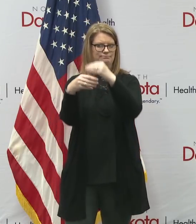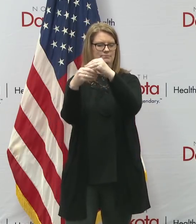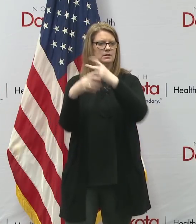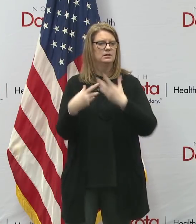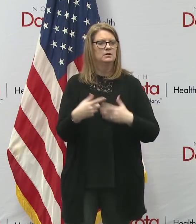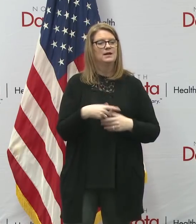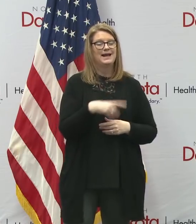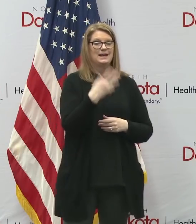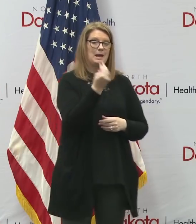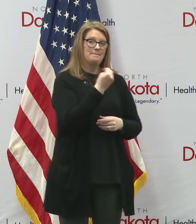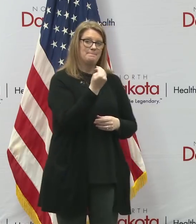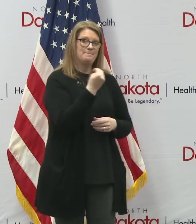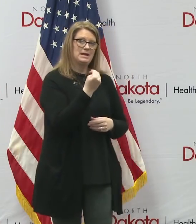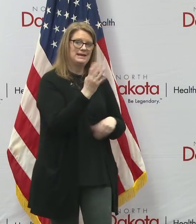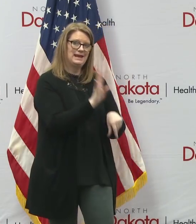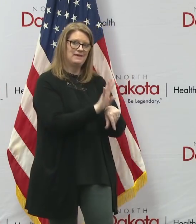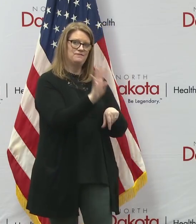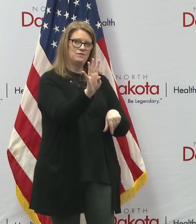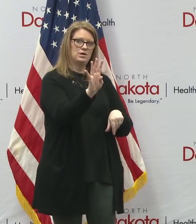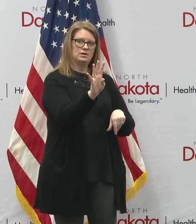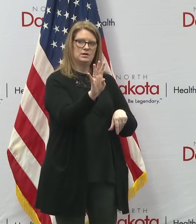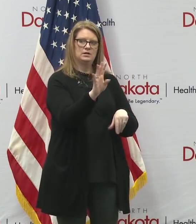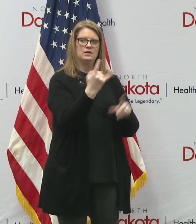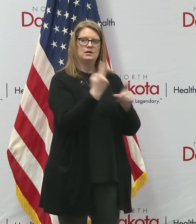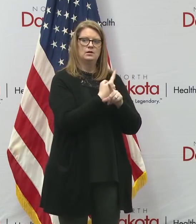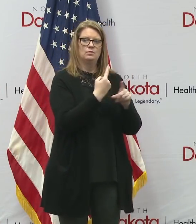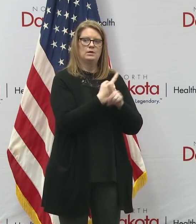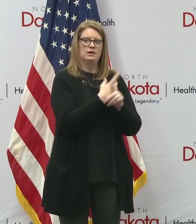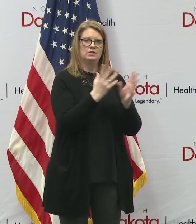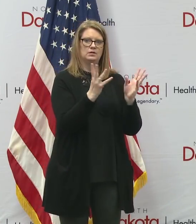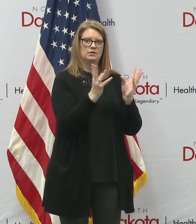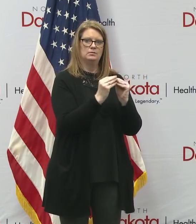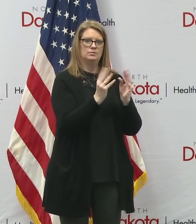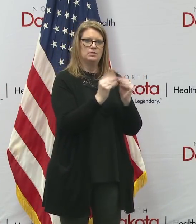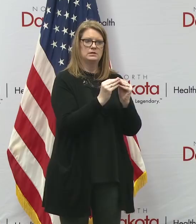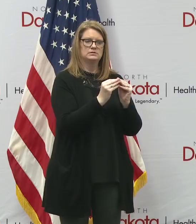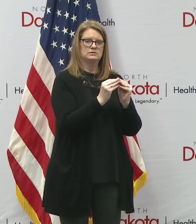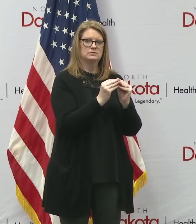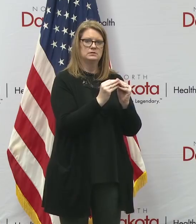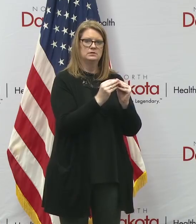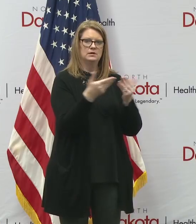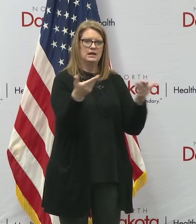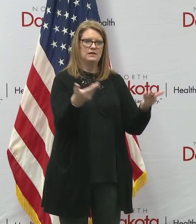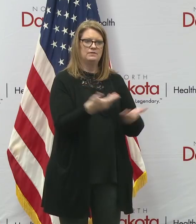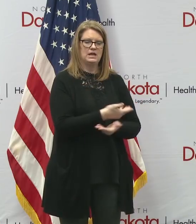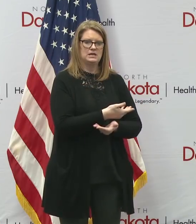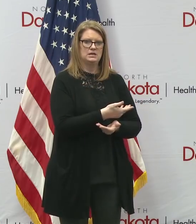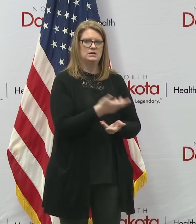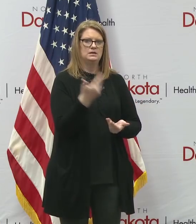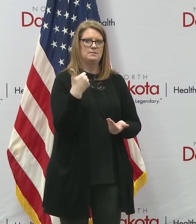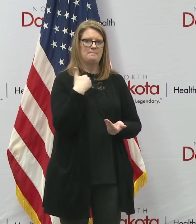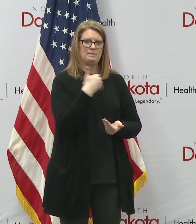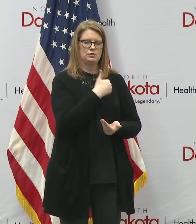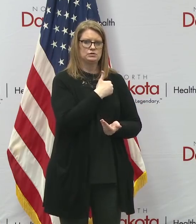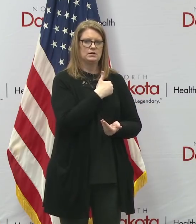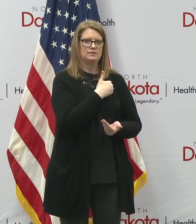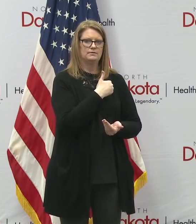on Monday at 4 o'clock at our regular press briefing. We've invited the members of our